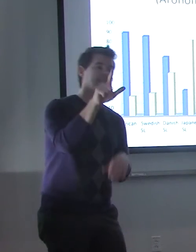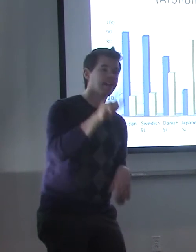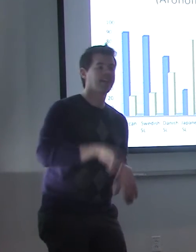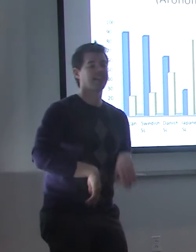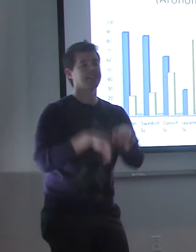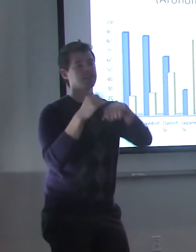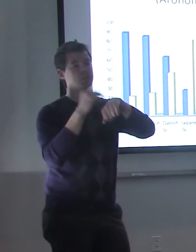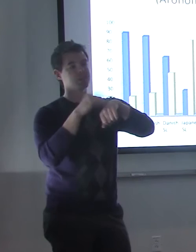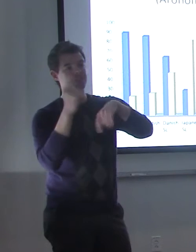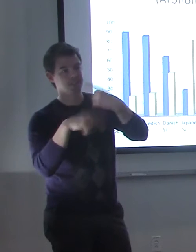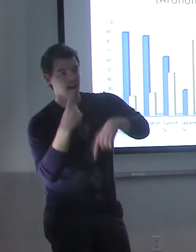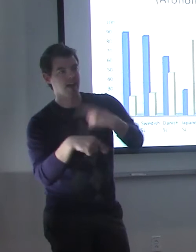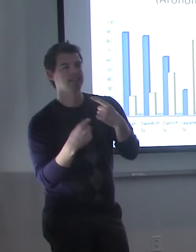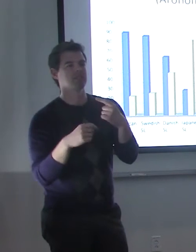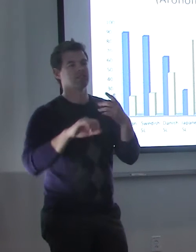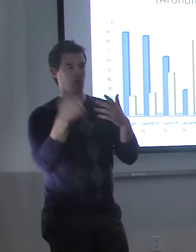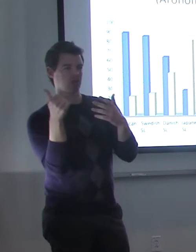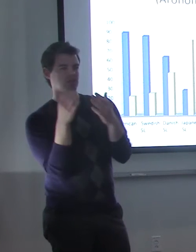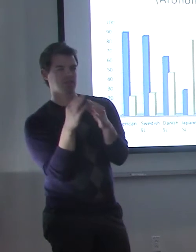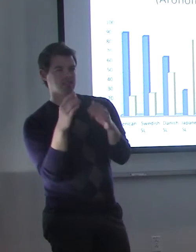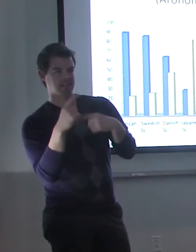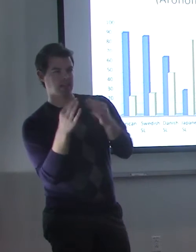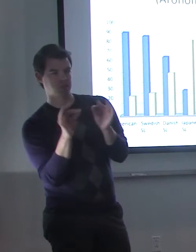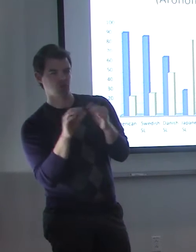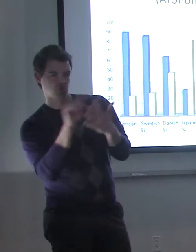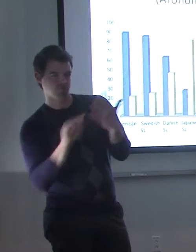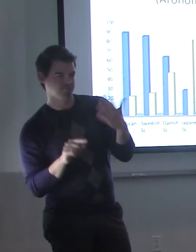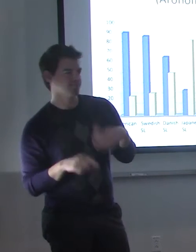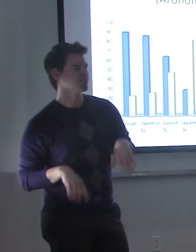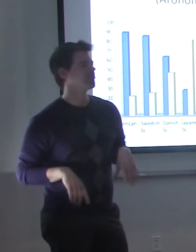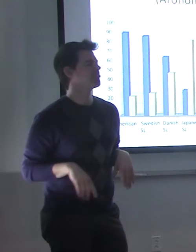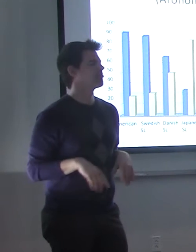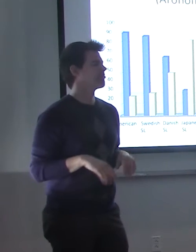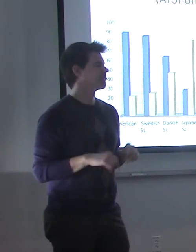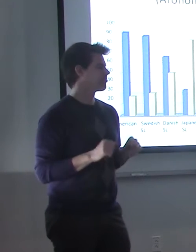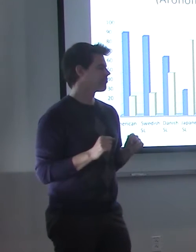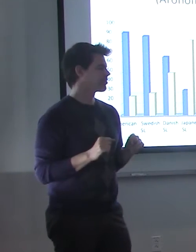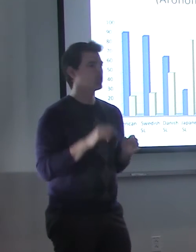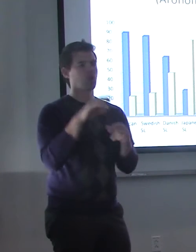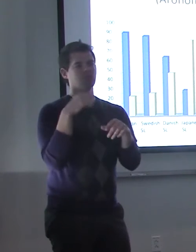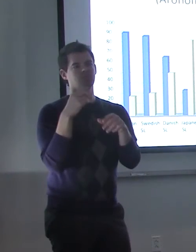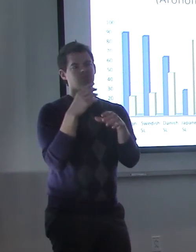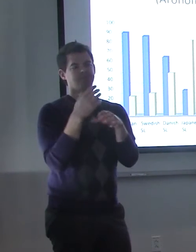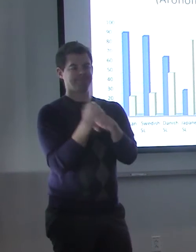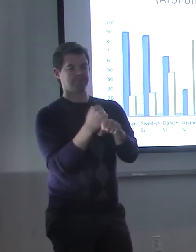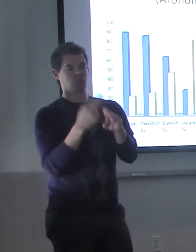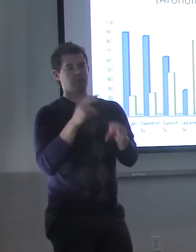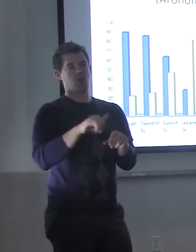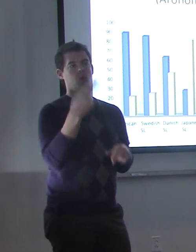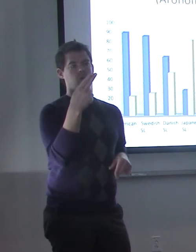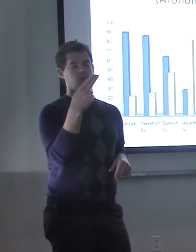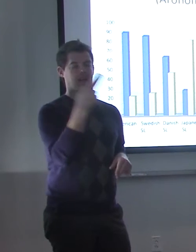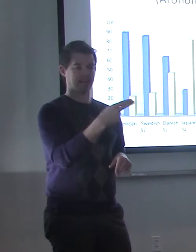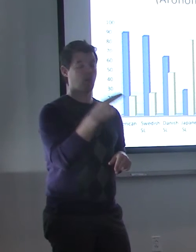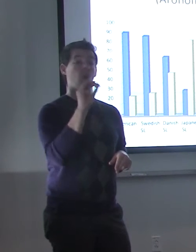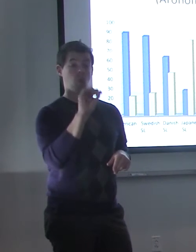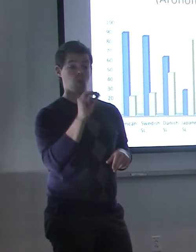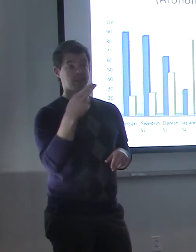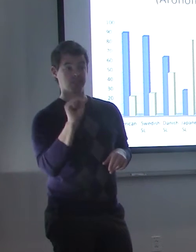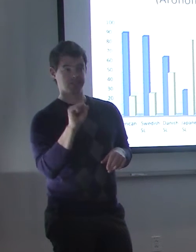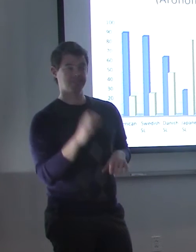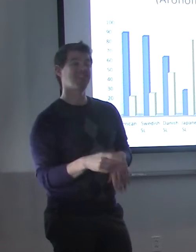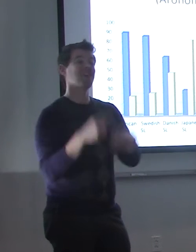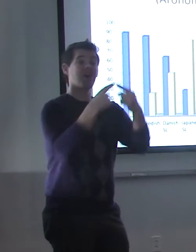preference, but for our purposes today, object handshake is fine. And in contrast, Japanese, British, and New Zealand